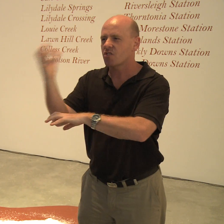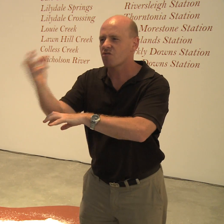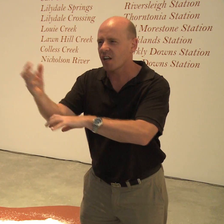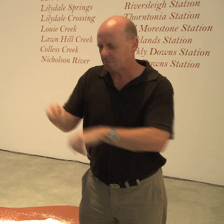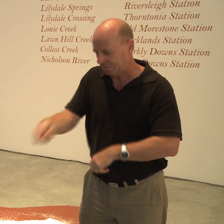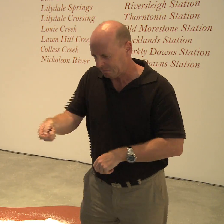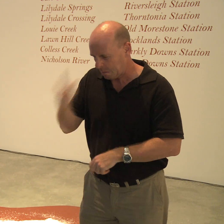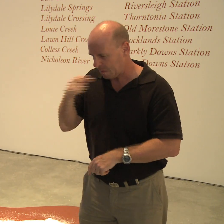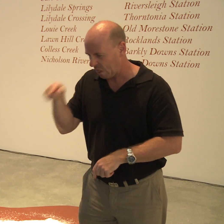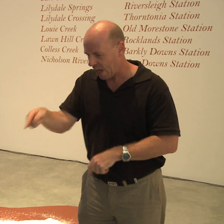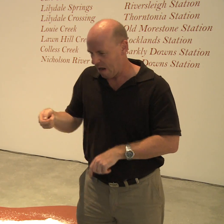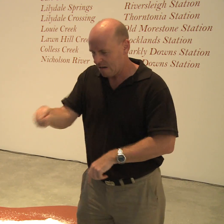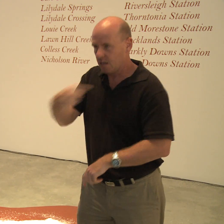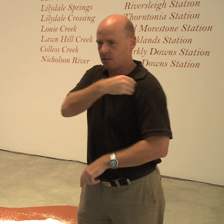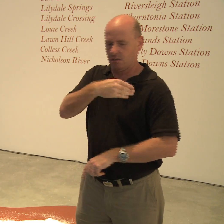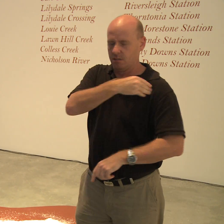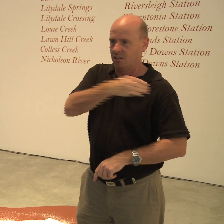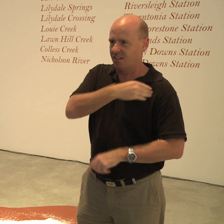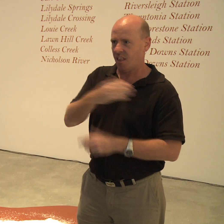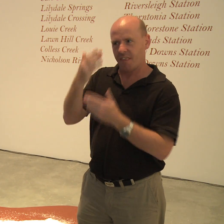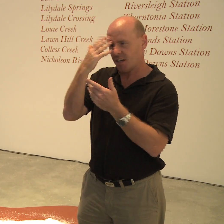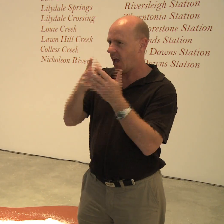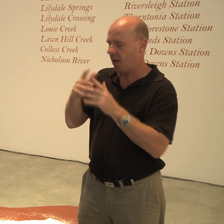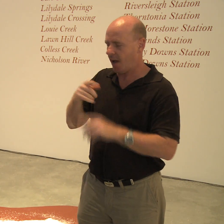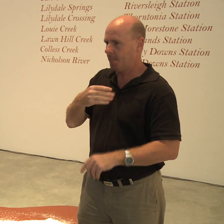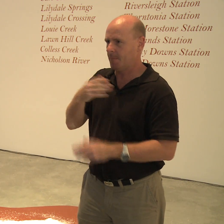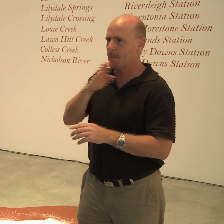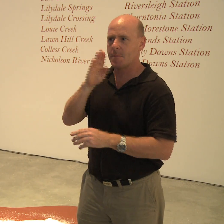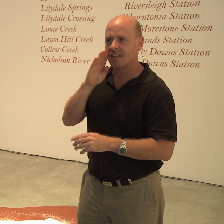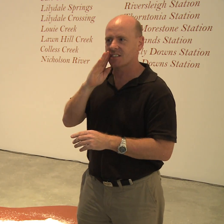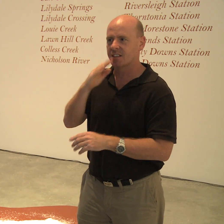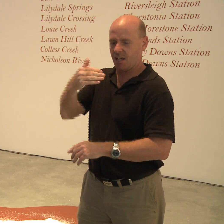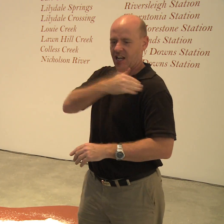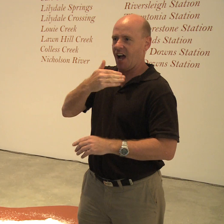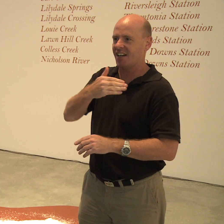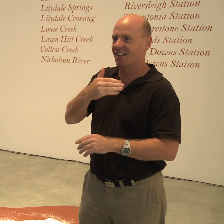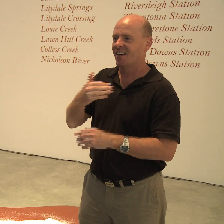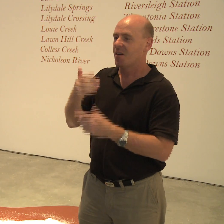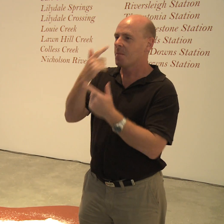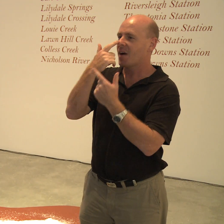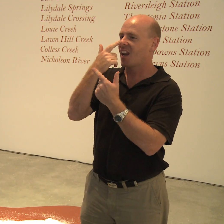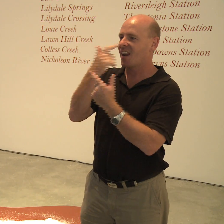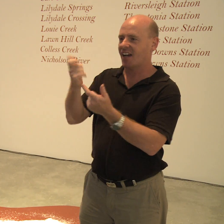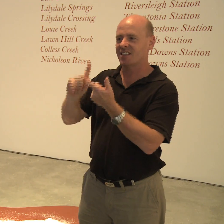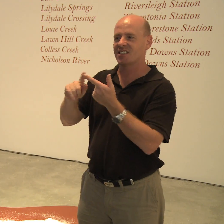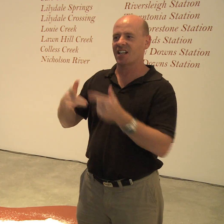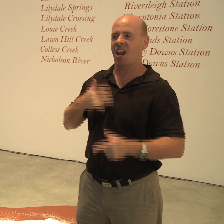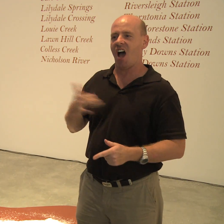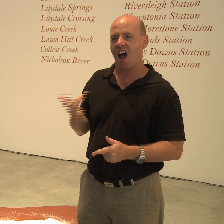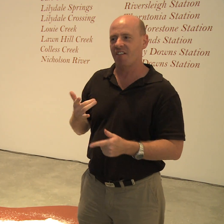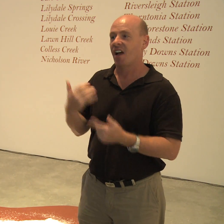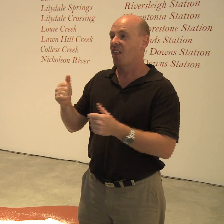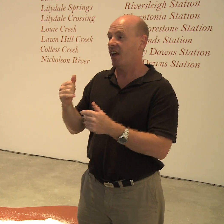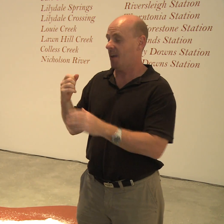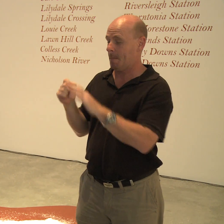goes on to say, "God, I don't know how they missed her, they just cut her here." Who went on to describe how the girls fled and then